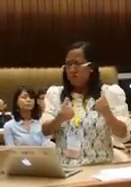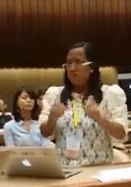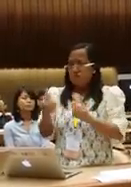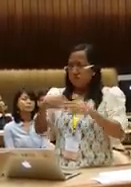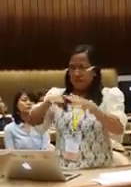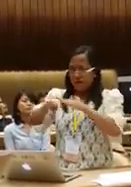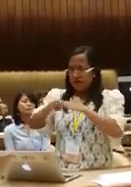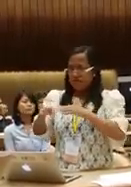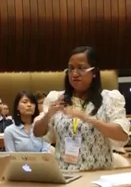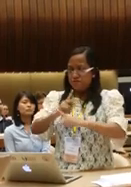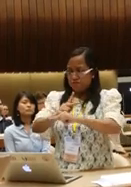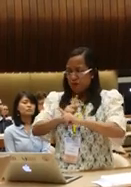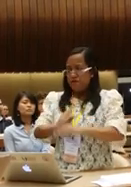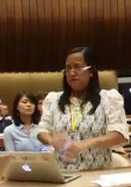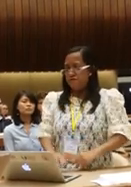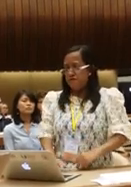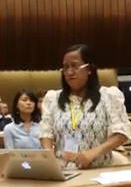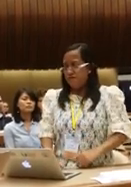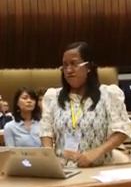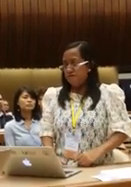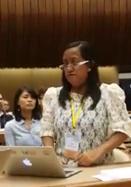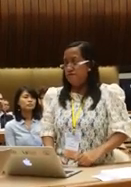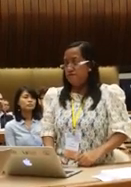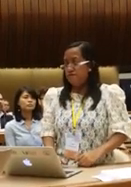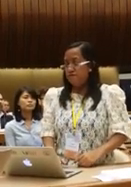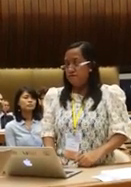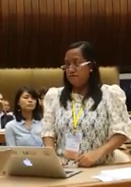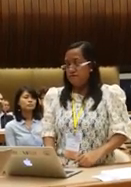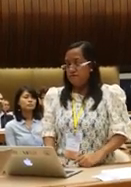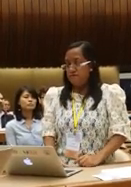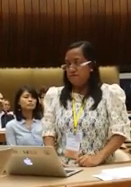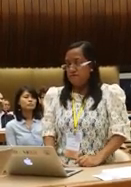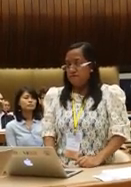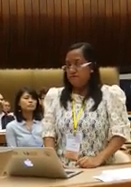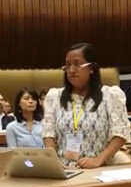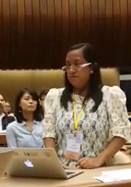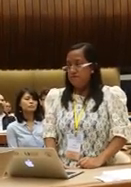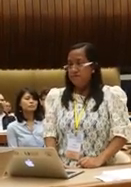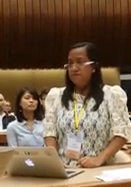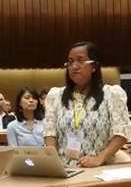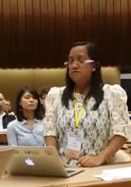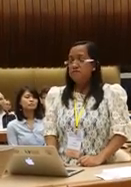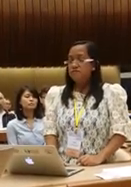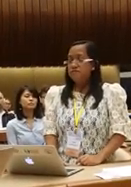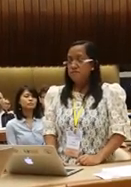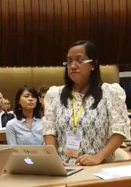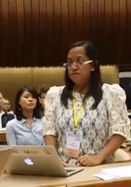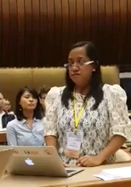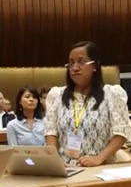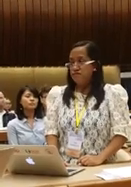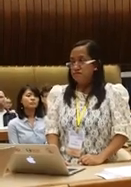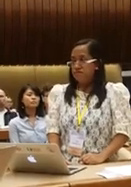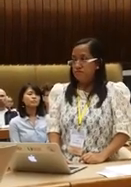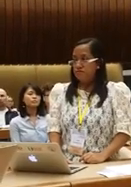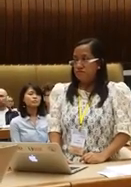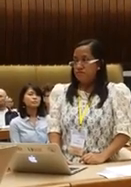accessible health services. Despite the existing reproductive health law, the needs of LBT women, women with disability, women